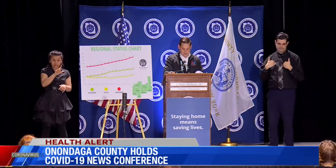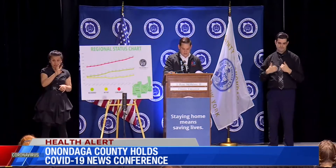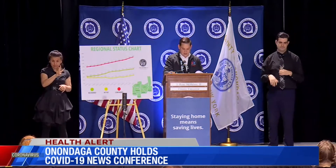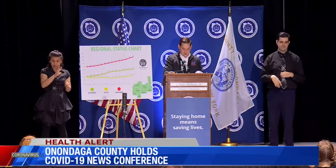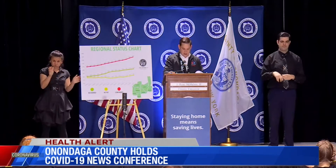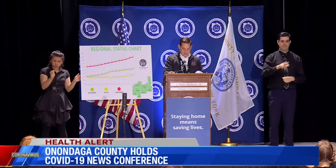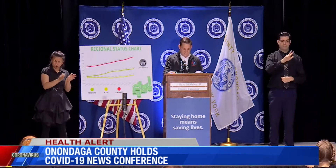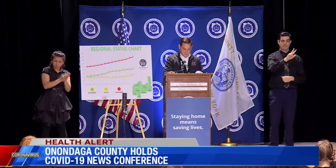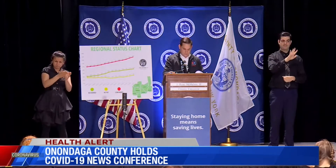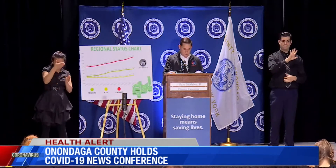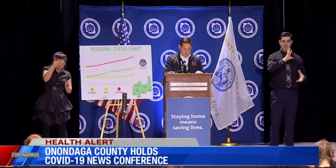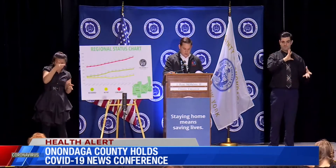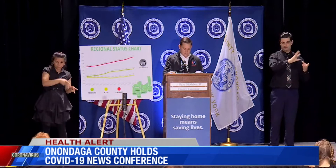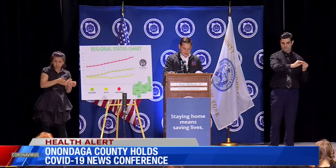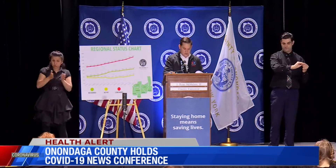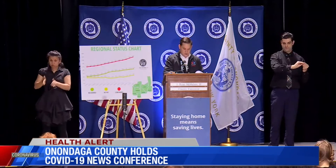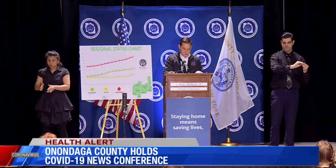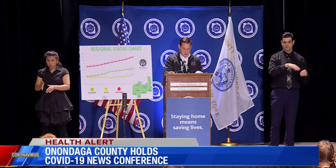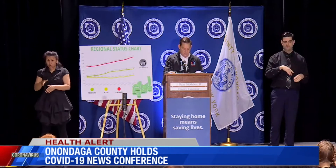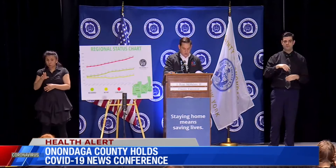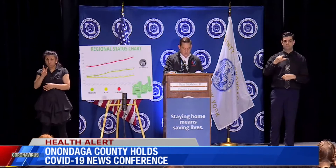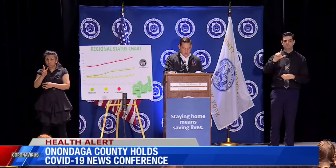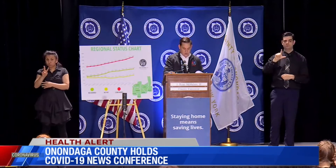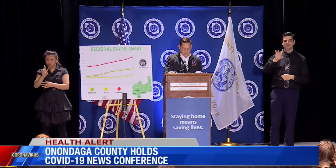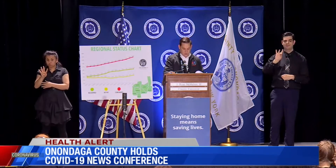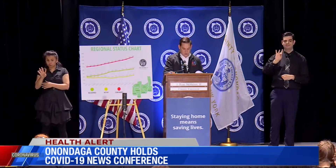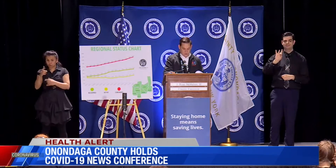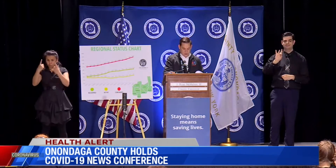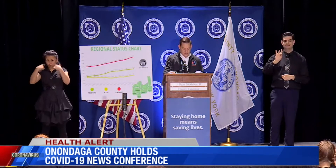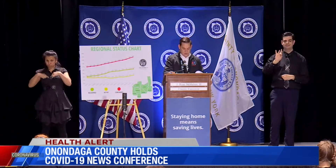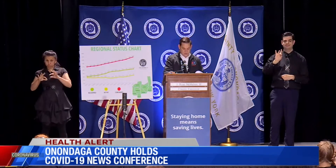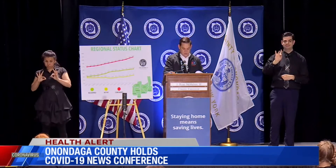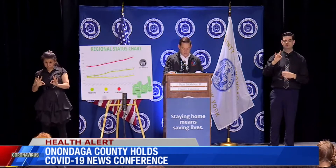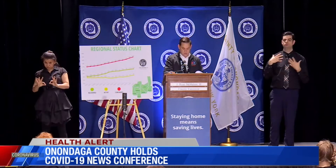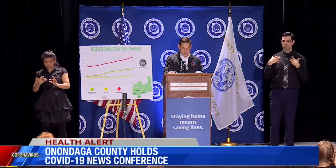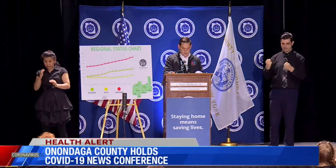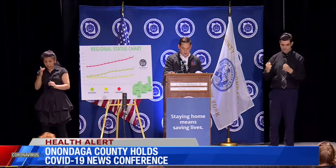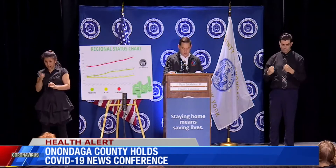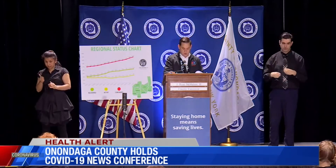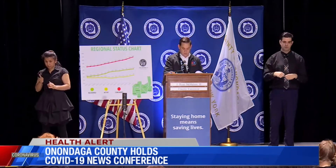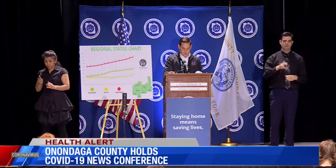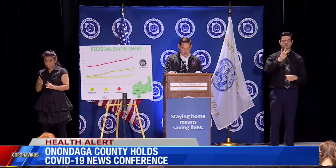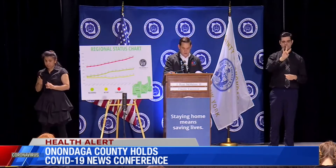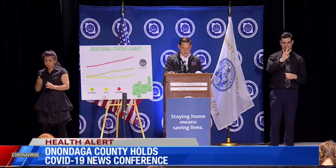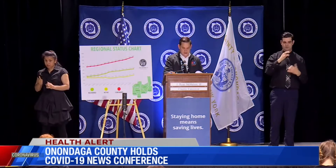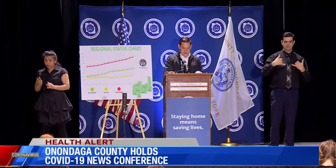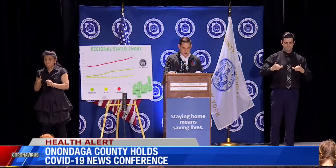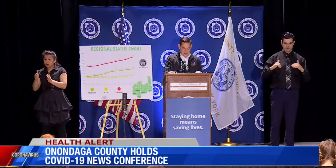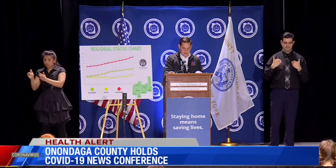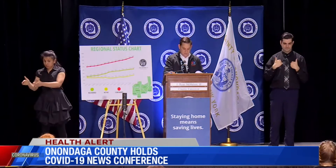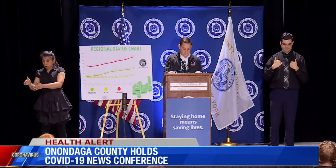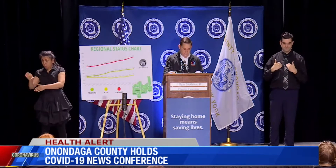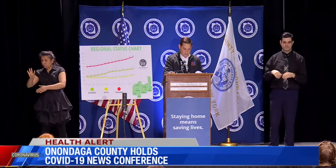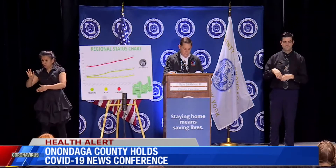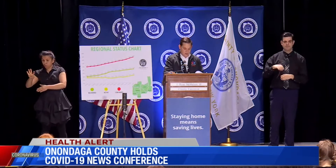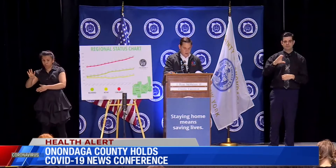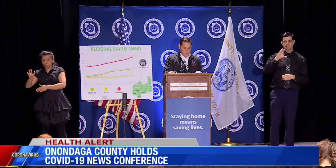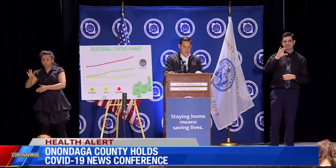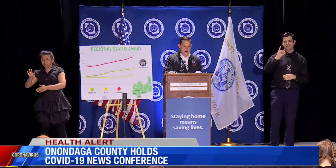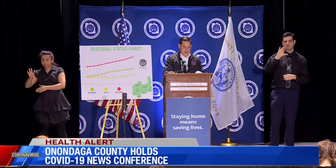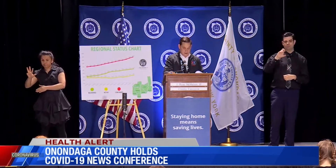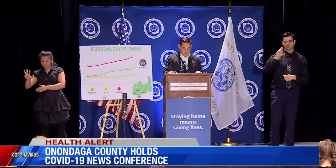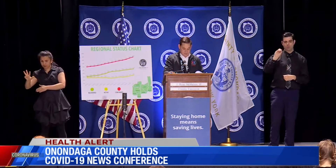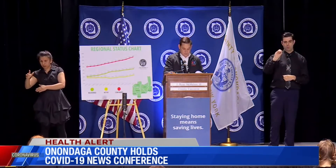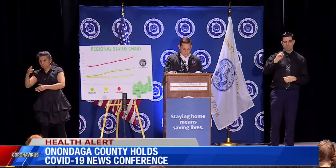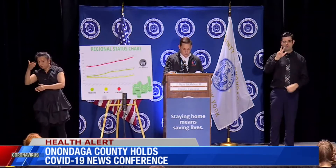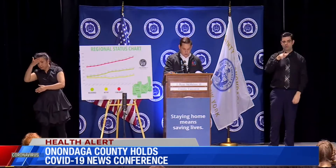recoveries, 7 active. Town of Cicero, 33 total cases, 26 recoveries, 7 active.